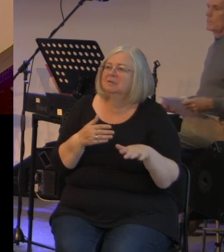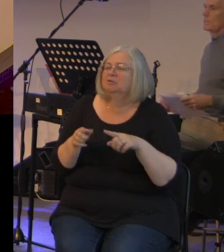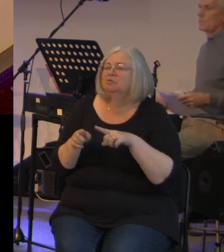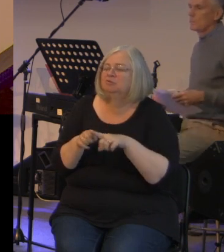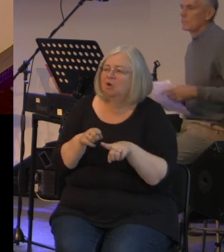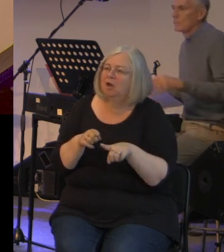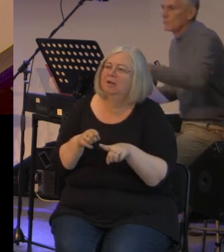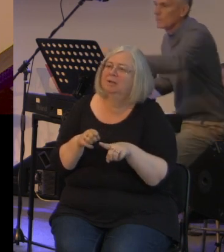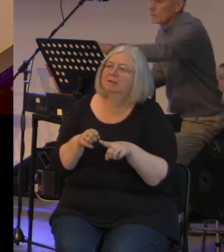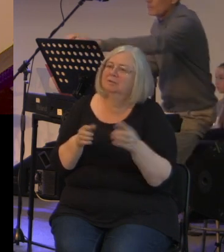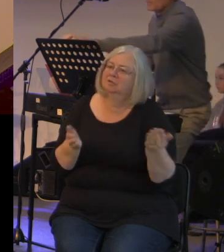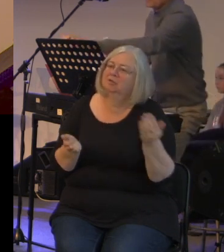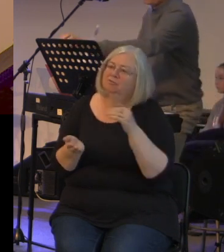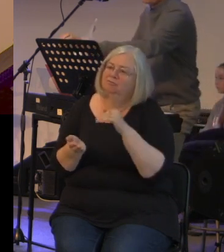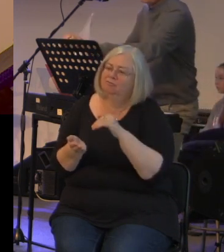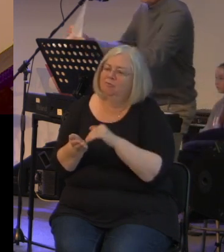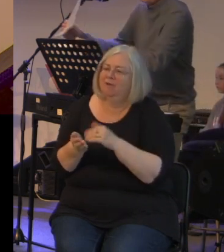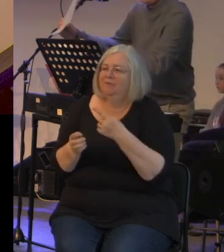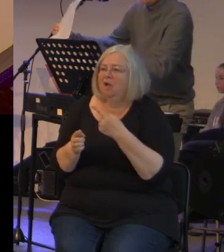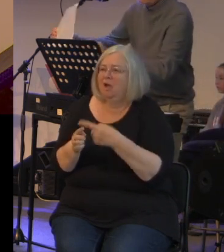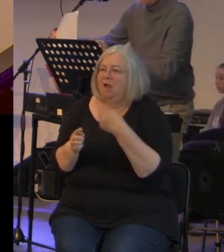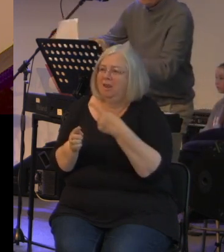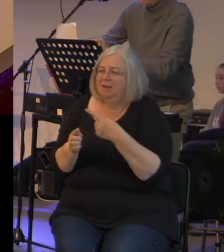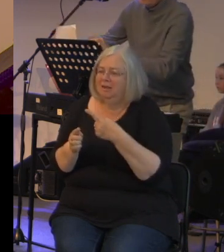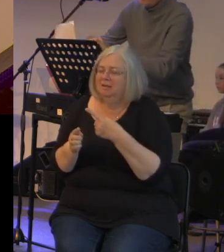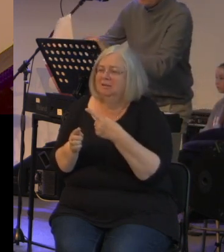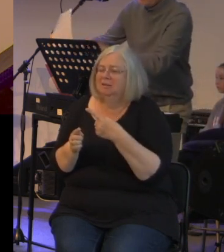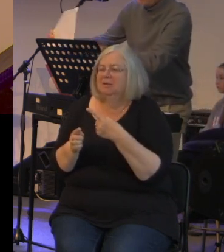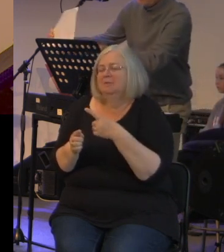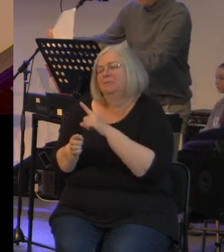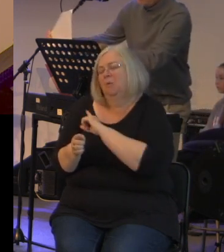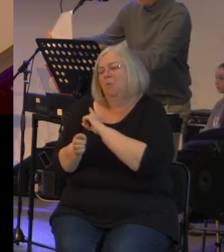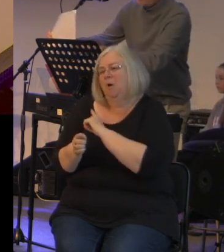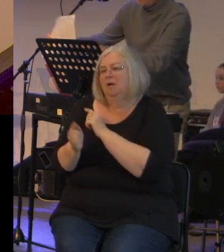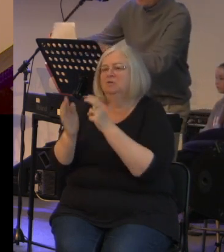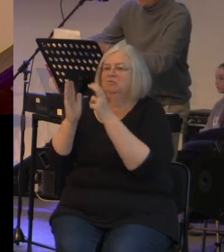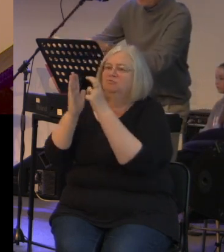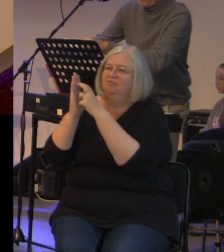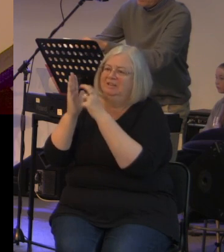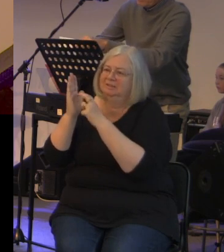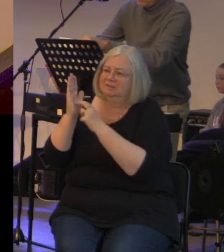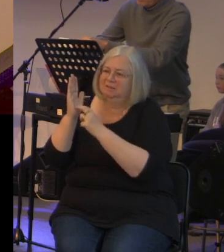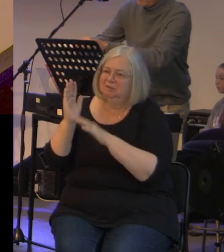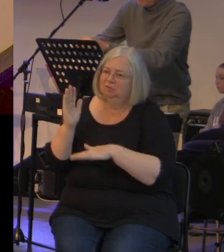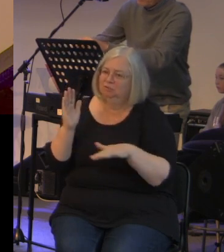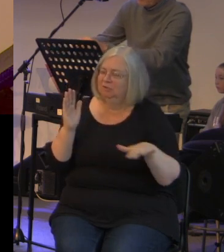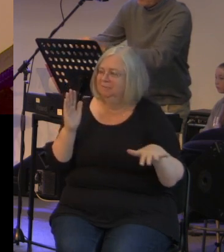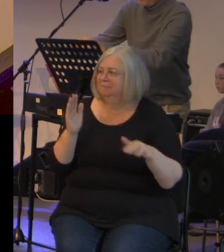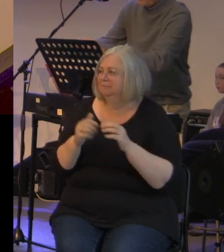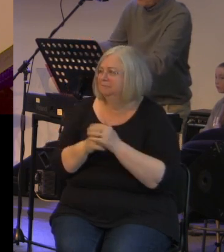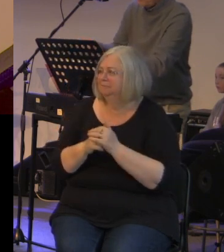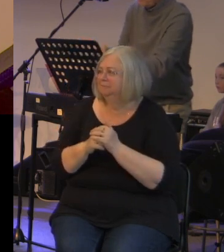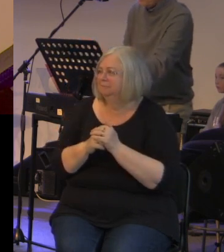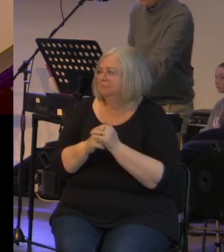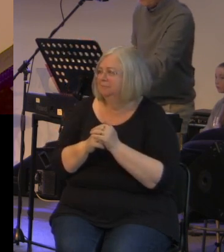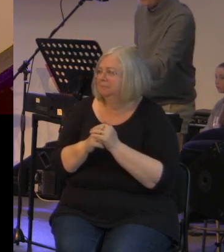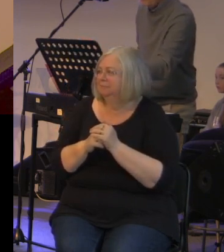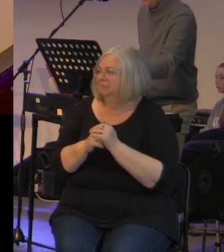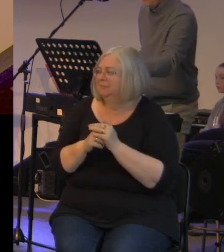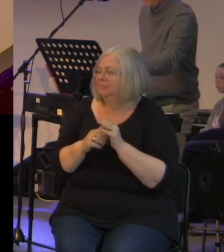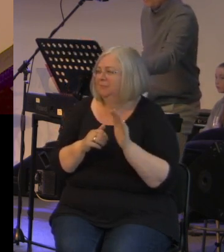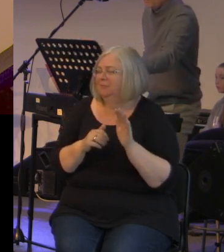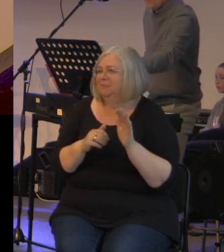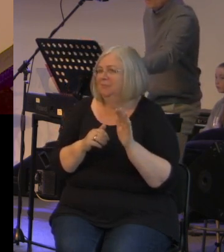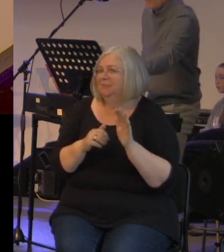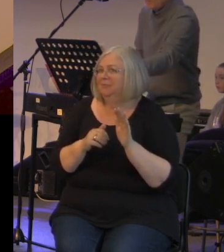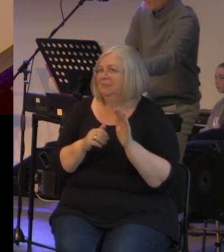bit early, 10 to 10, quarter to 10, just to register the children in plenty of time with all the queues that are